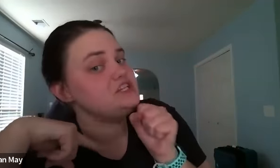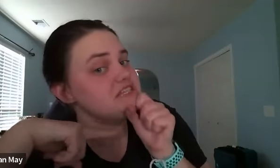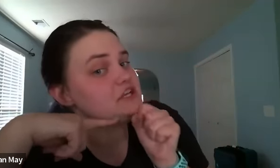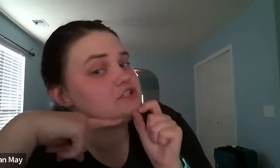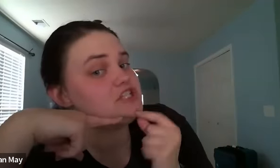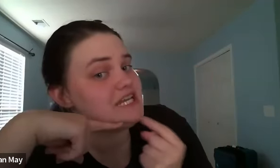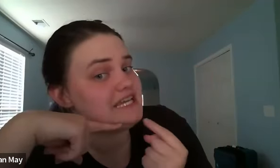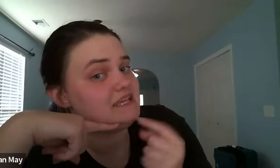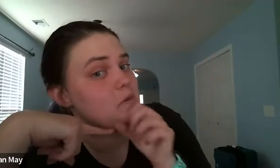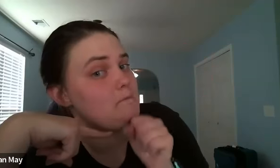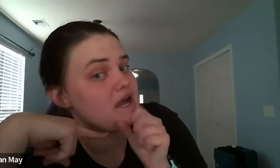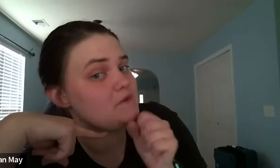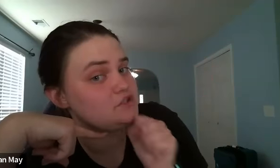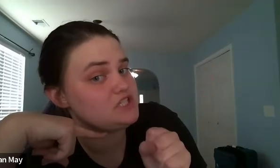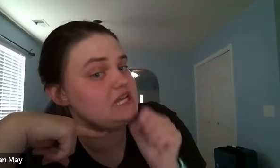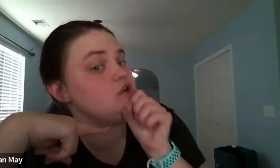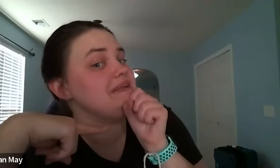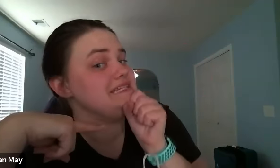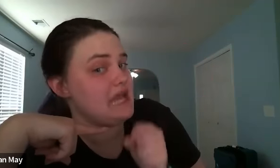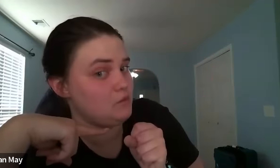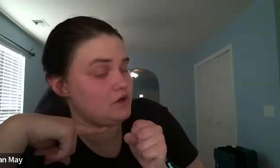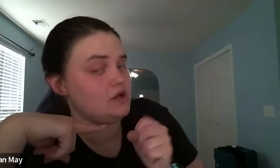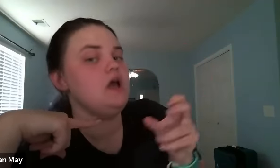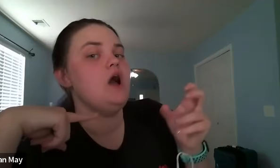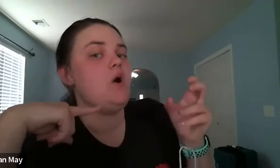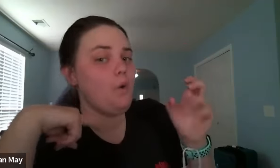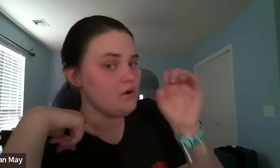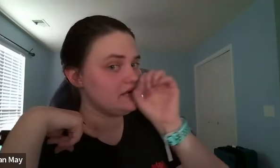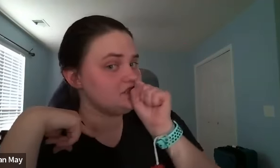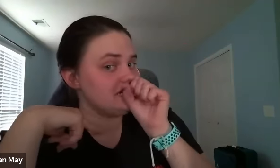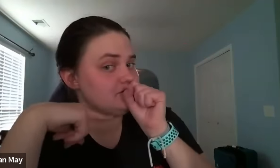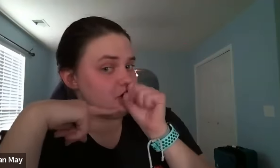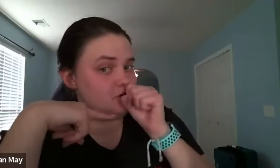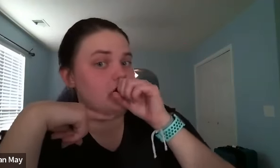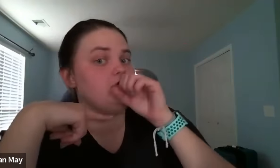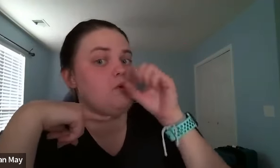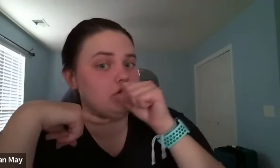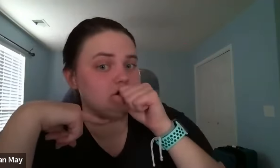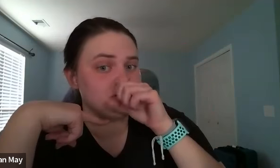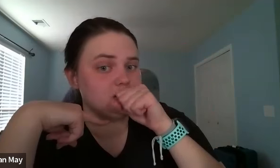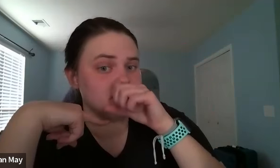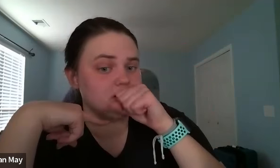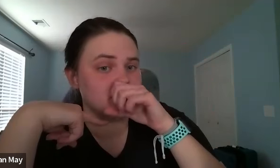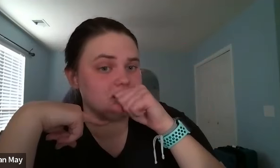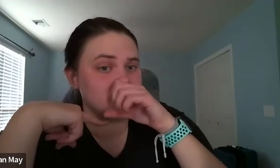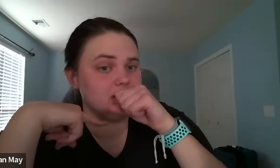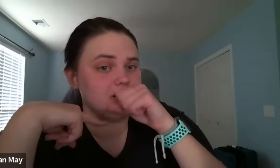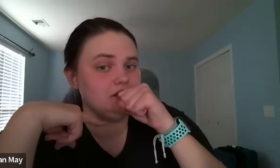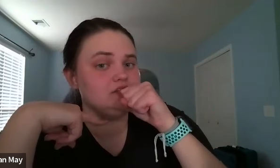at your chin, like your bottom of your chin and going downward. Orange is in front of your mouth, orange. So